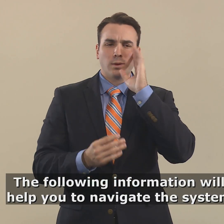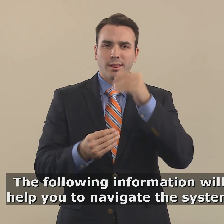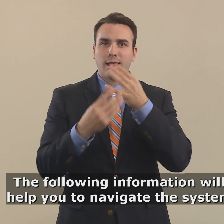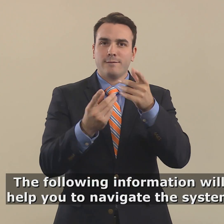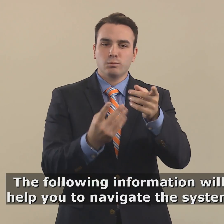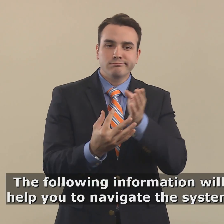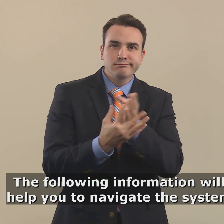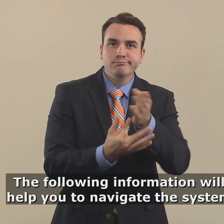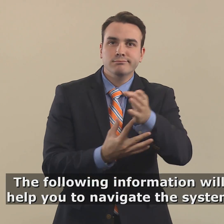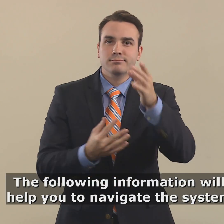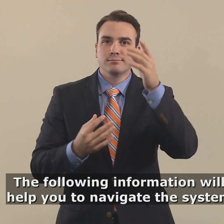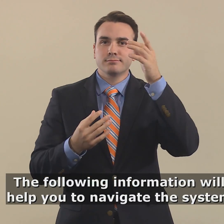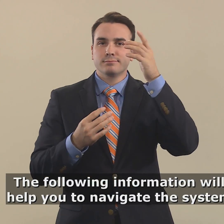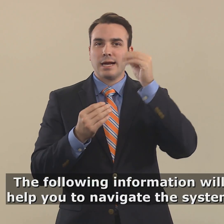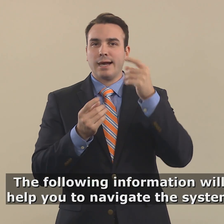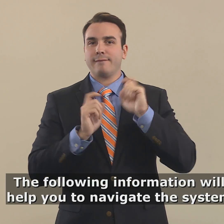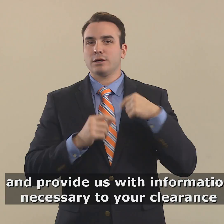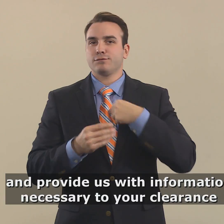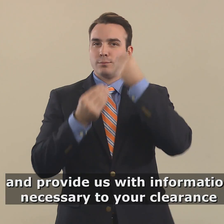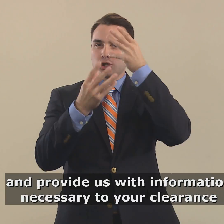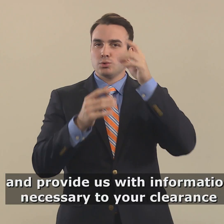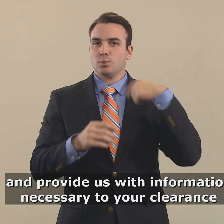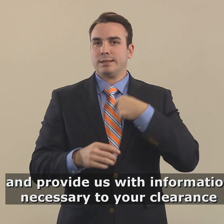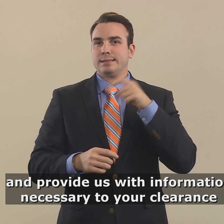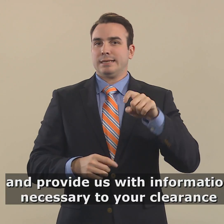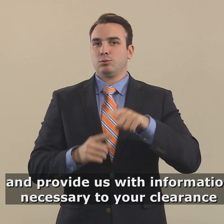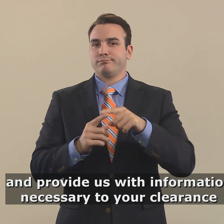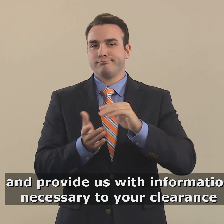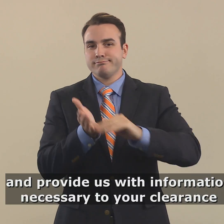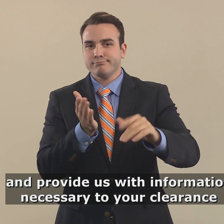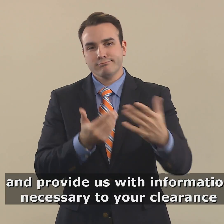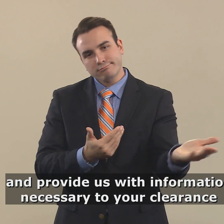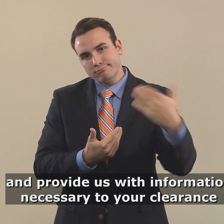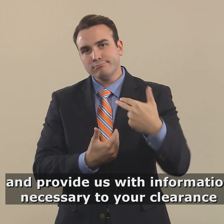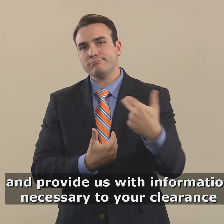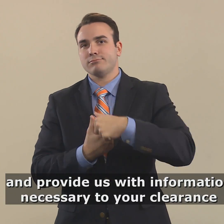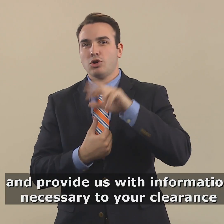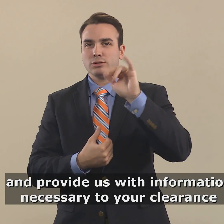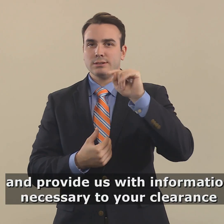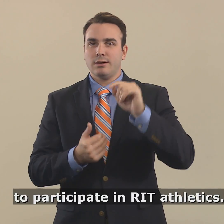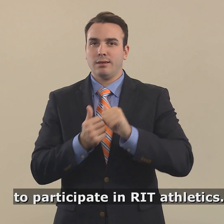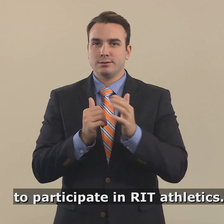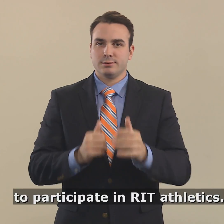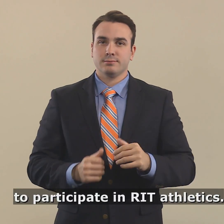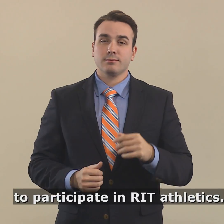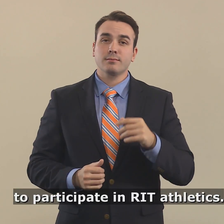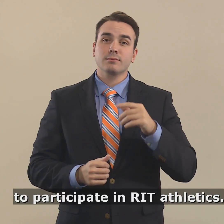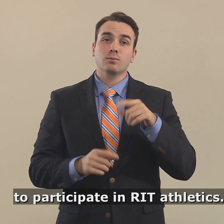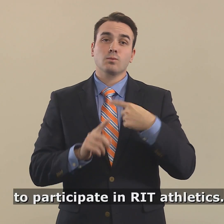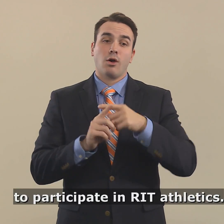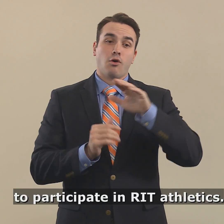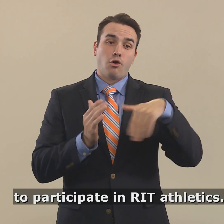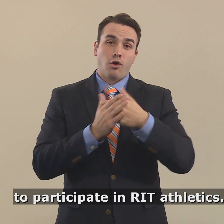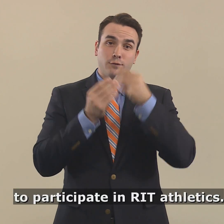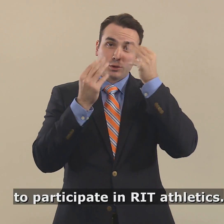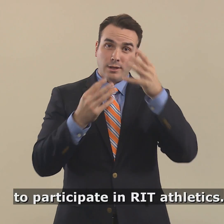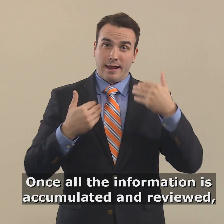help you to navigate the system and provide us with information necessary to your clearance to participate in RIT athletics. Once all